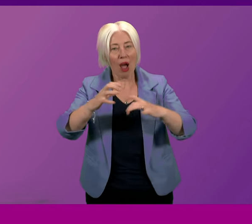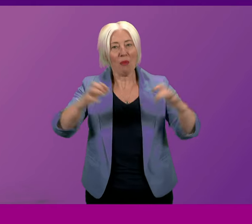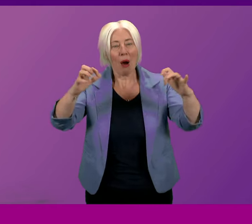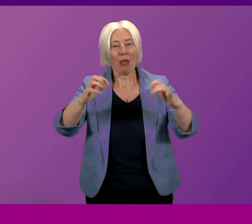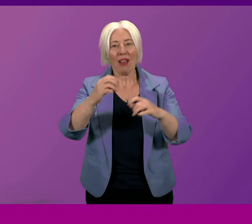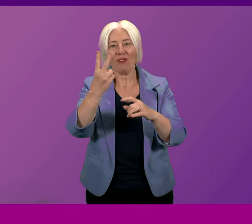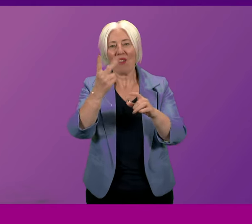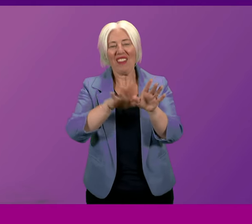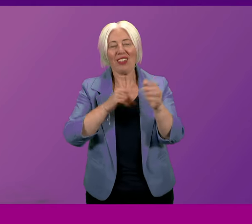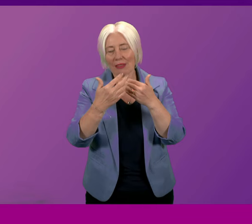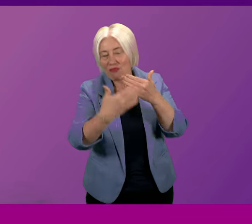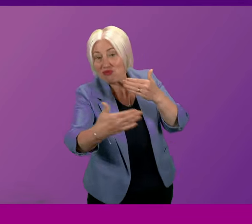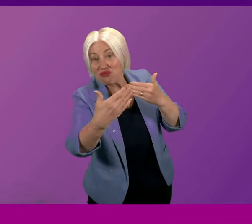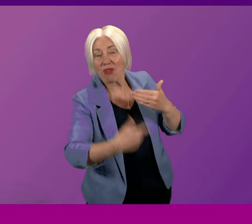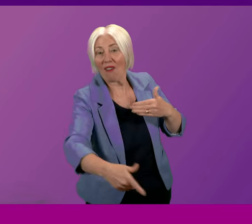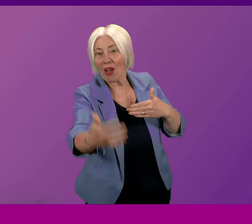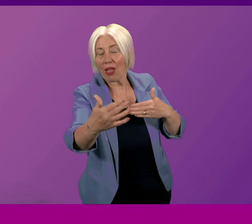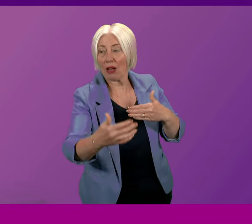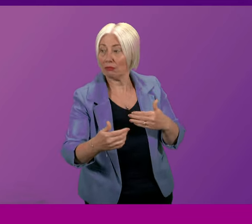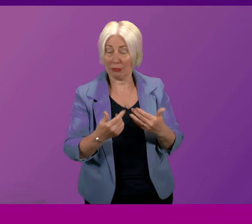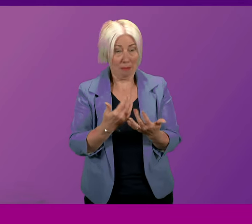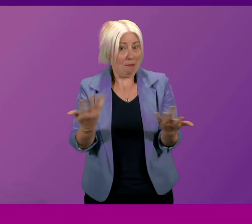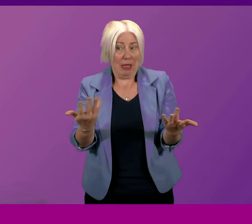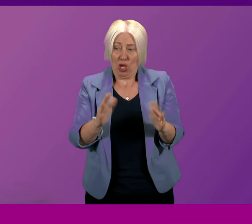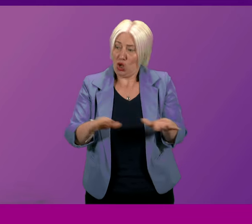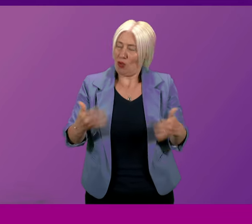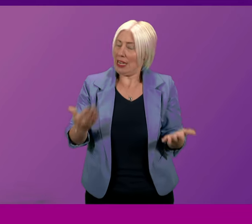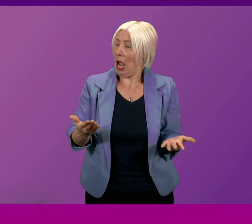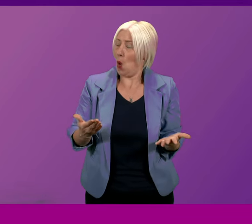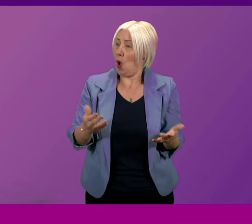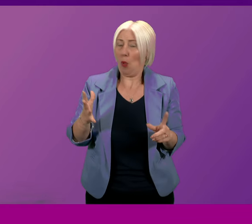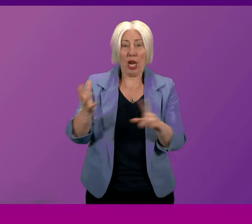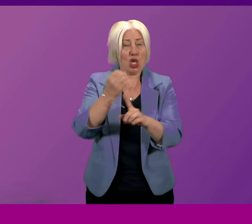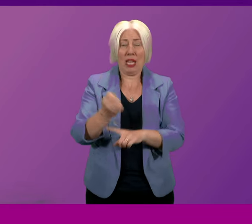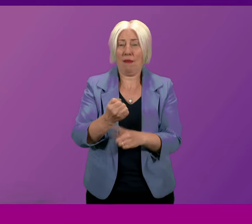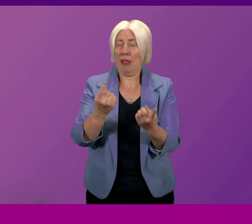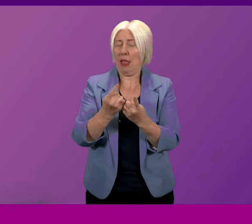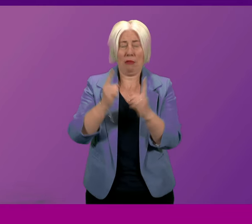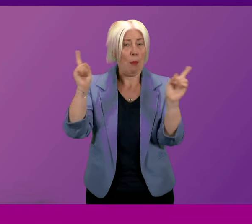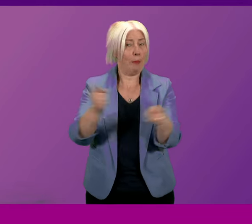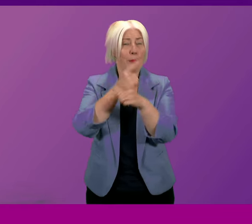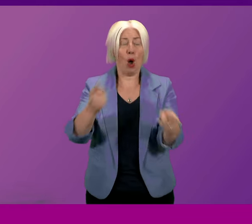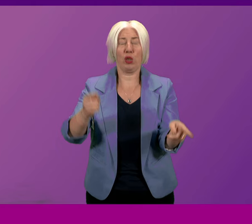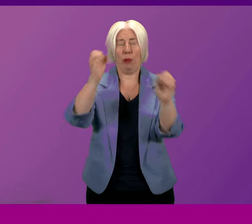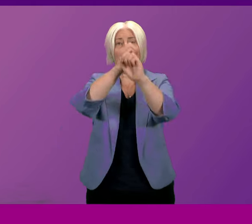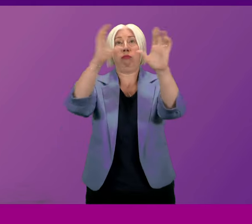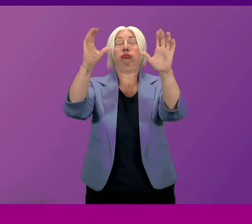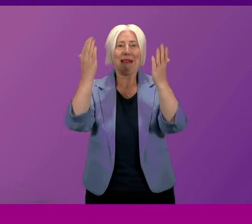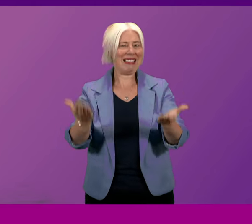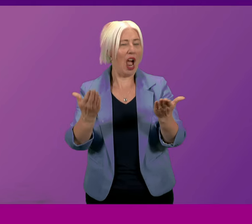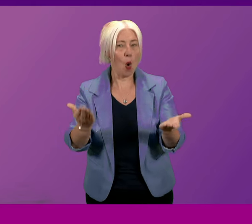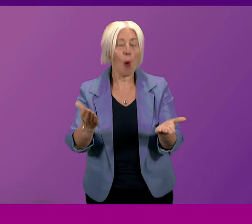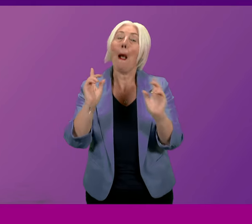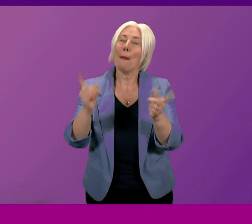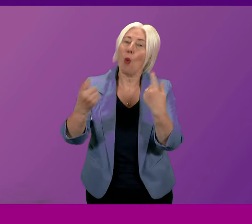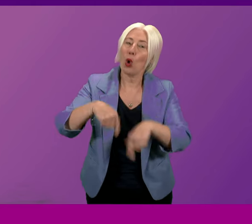century. Many will go on to achieve things that we cannot possibly imagine. It is incumbent on all of